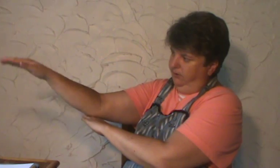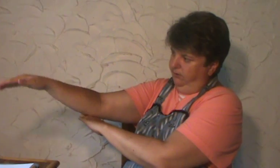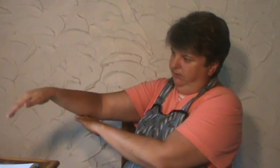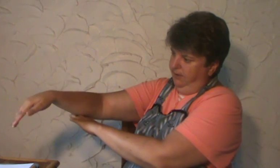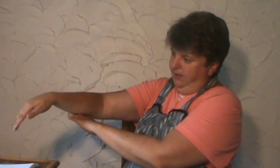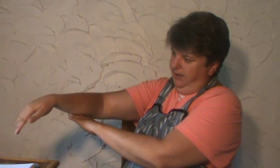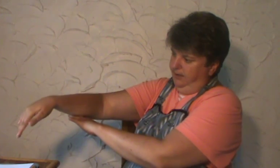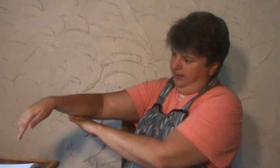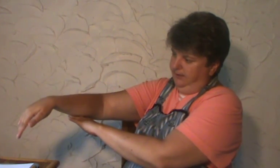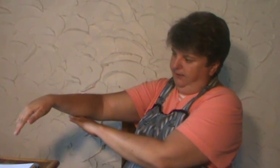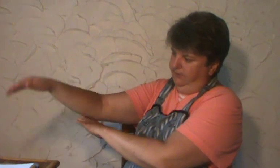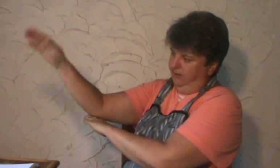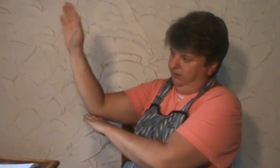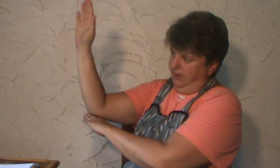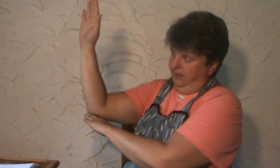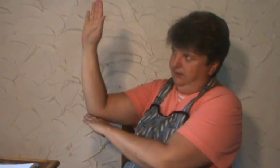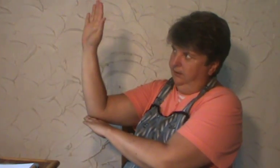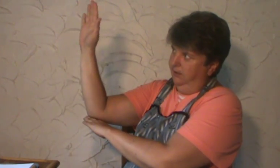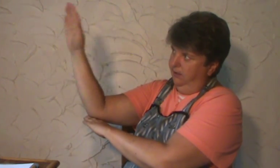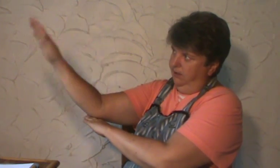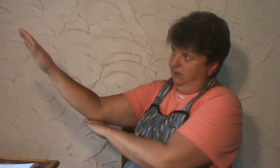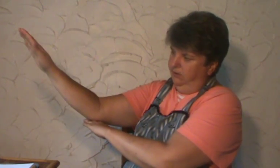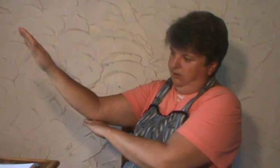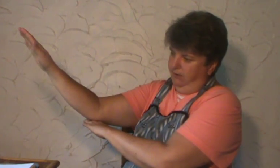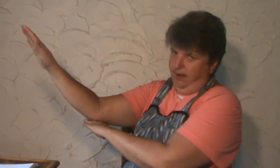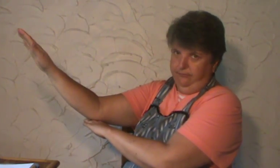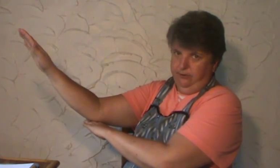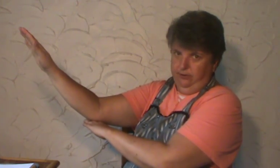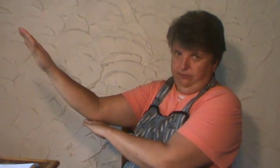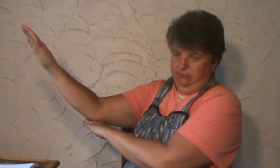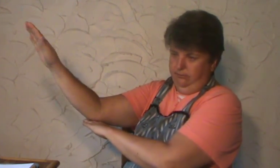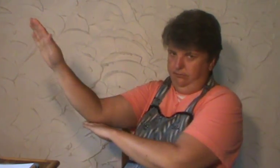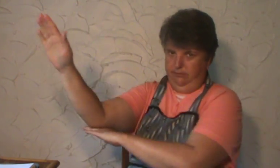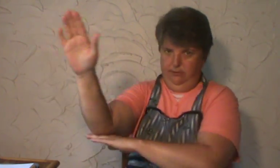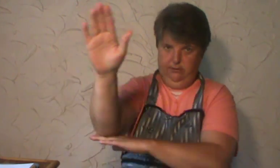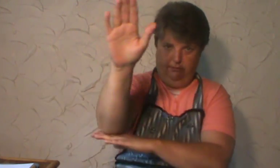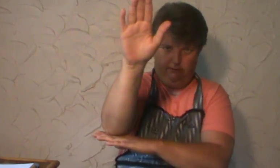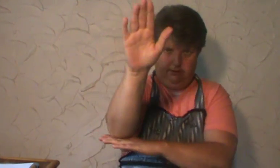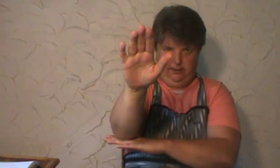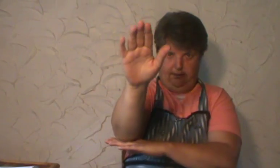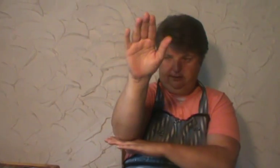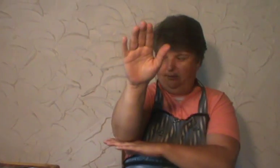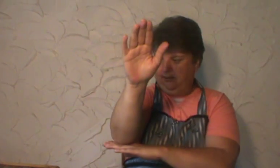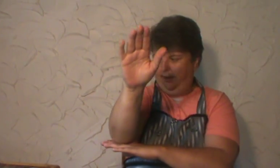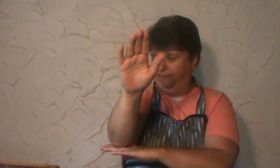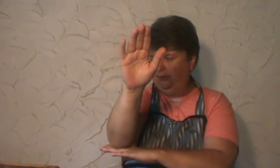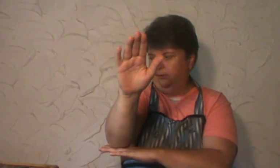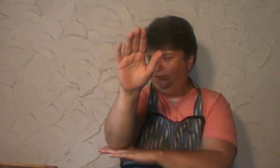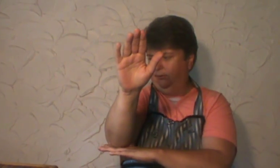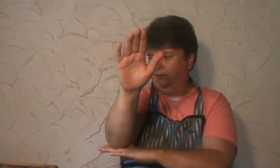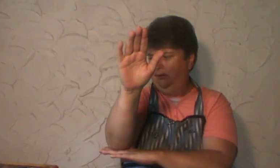afternoon, and that's evening or night. So afternoon, like this, afternoon.